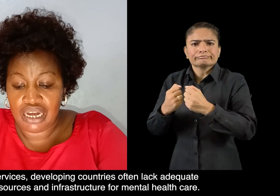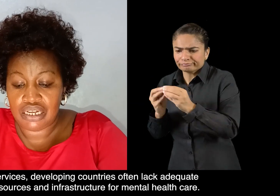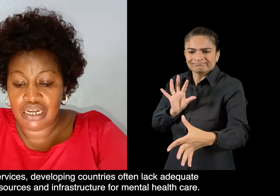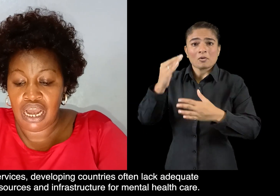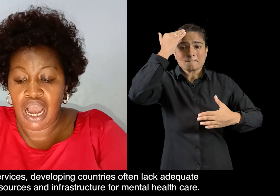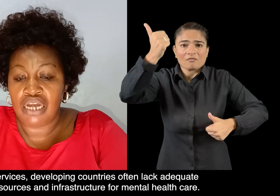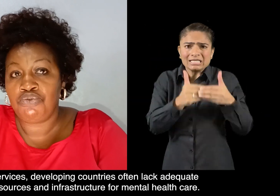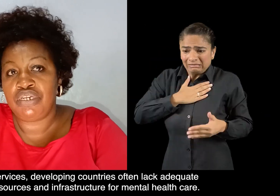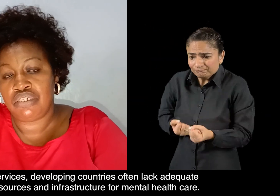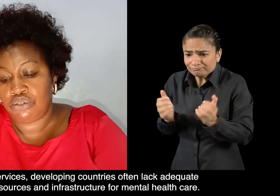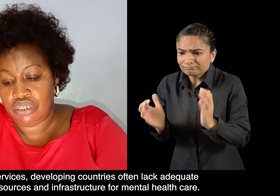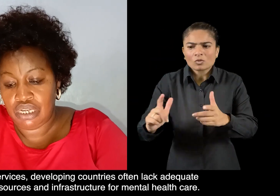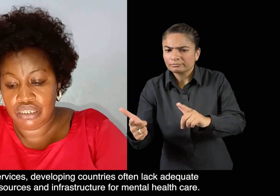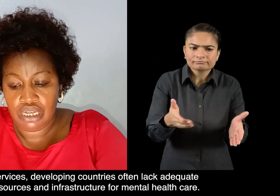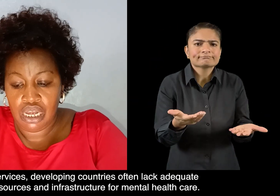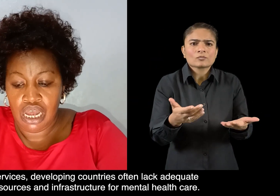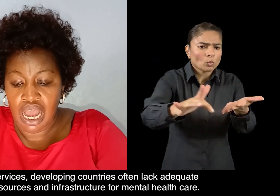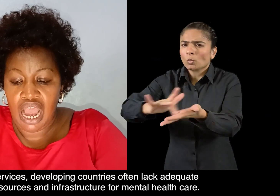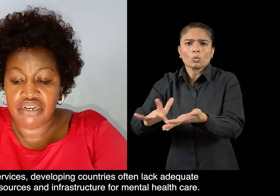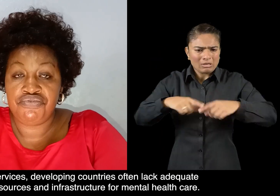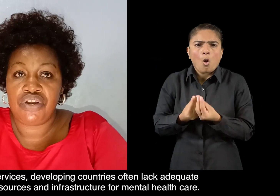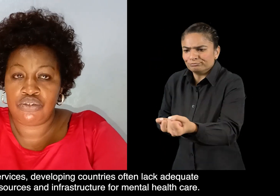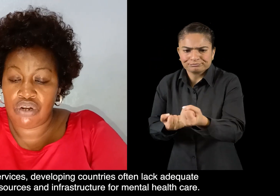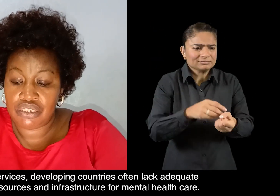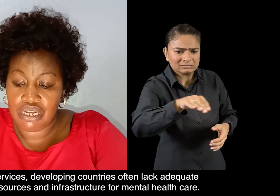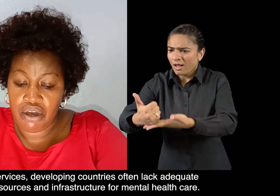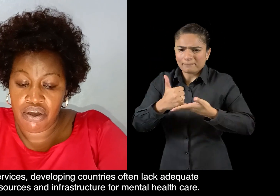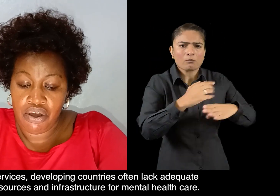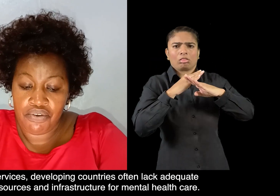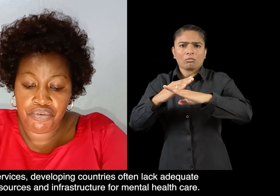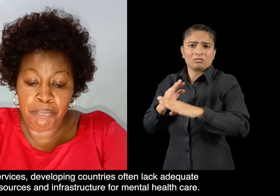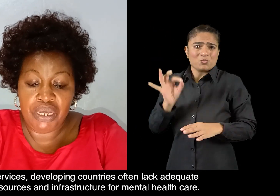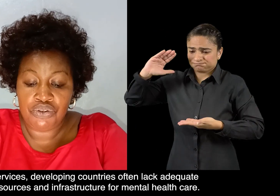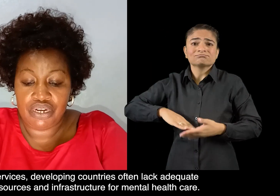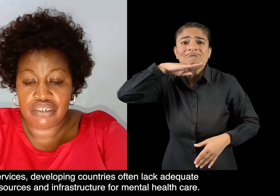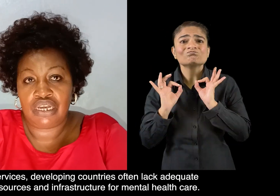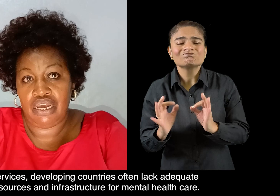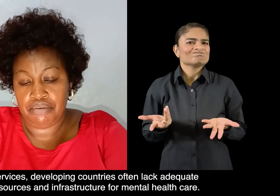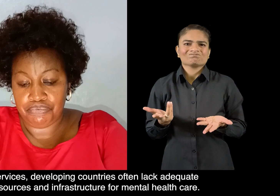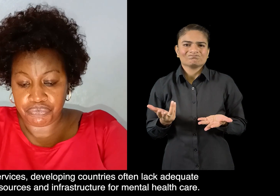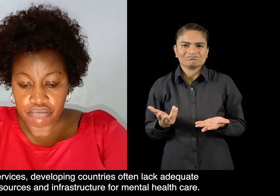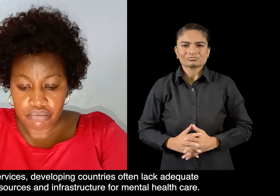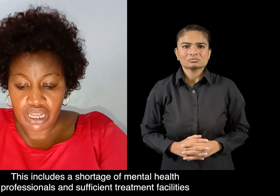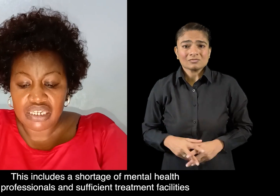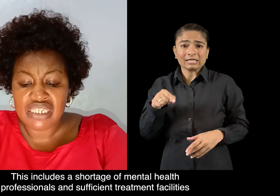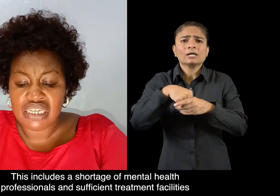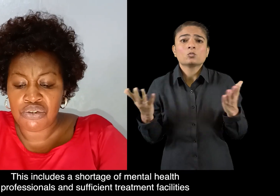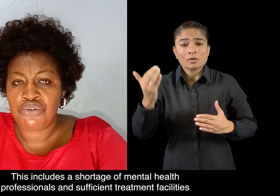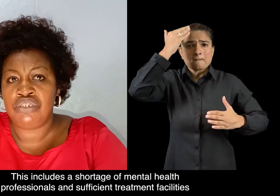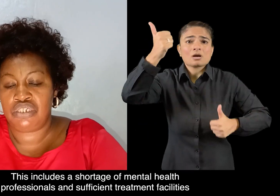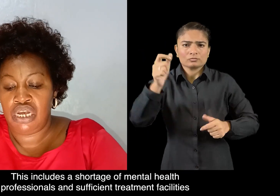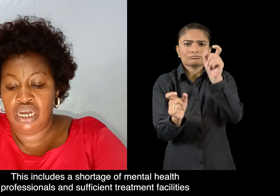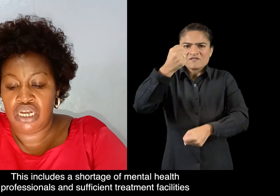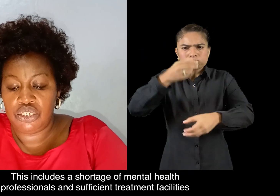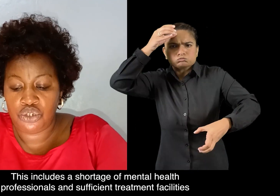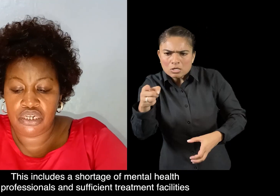often lack adequate resources and infrastructure for mental health care. This